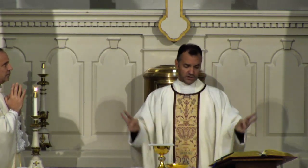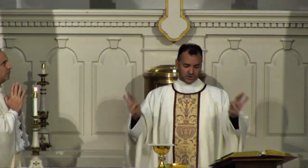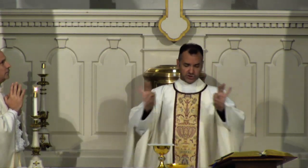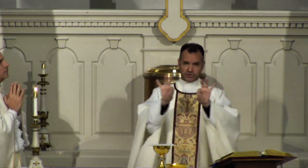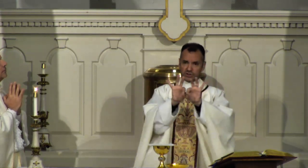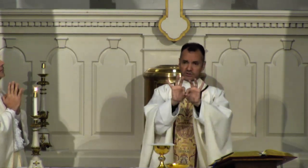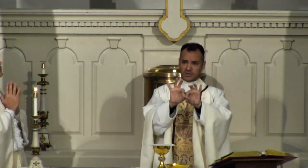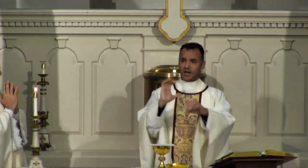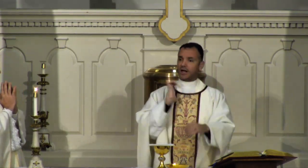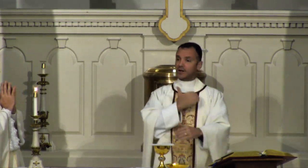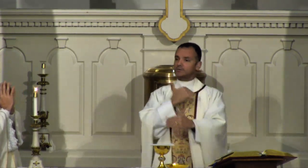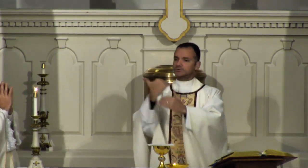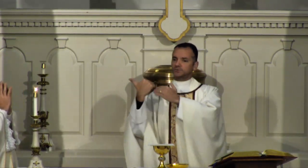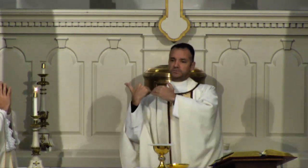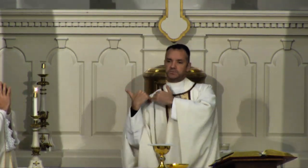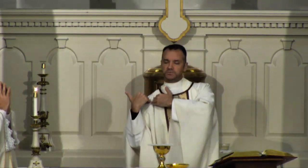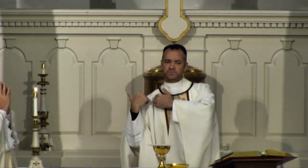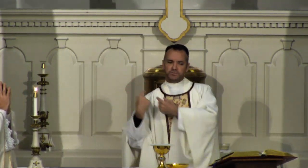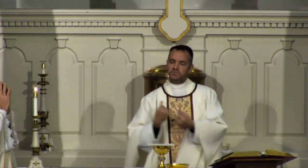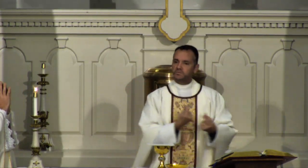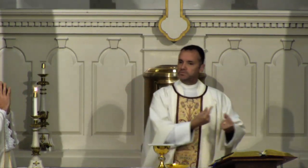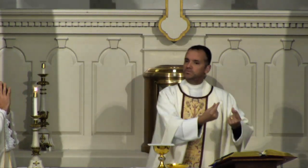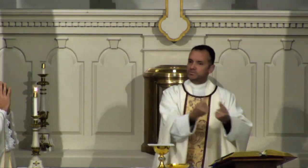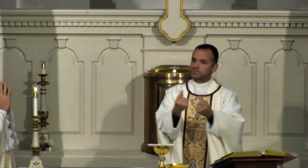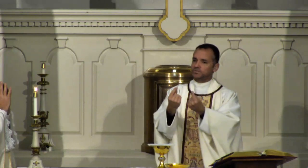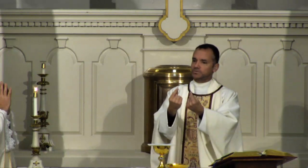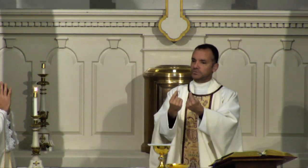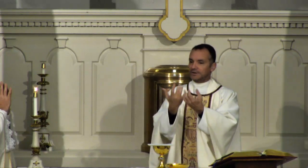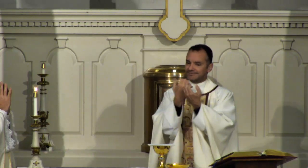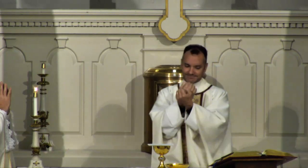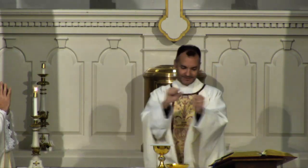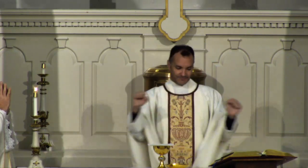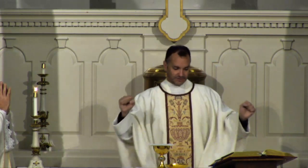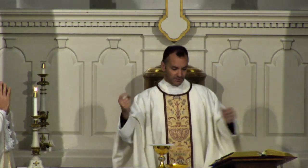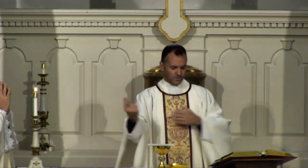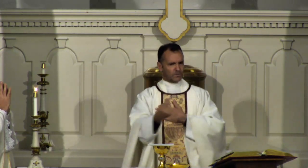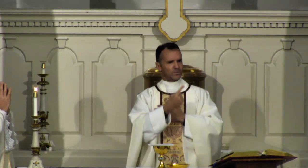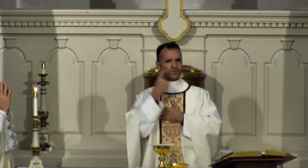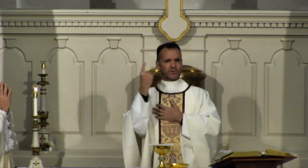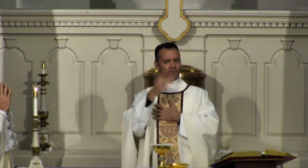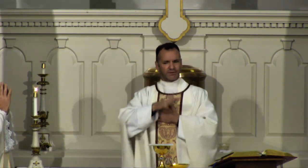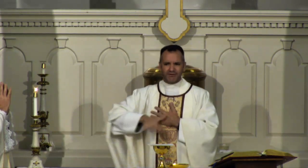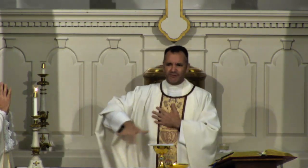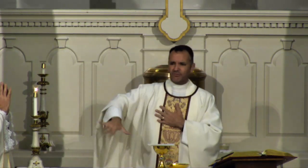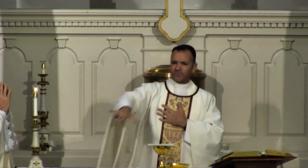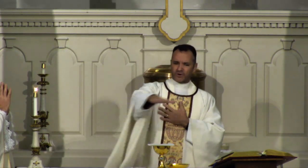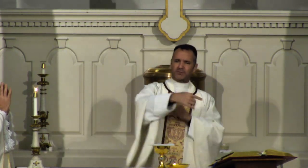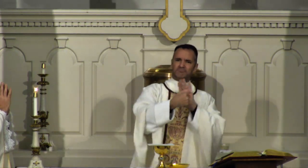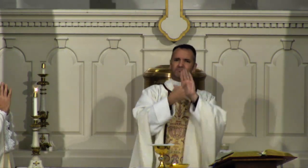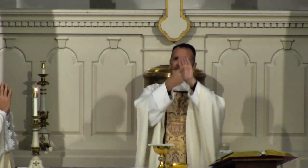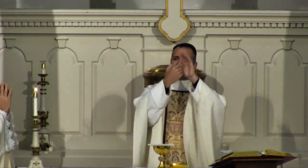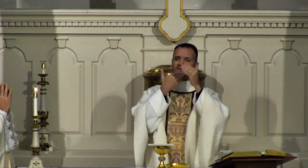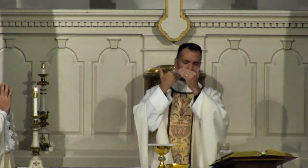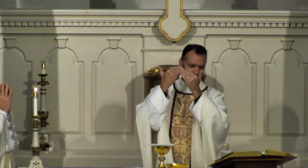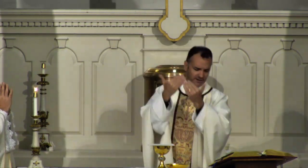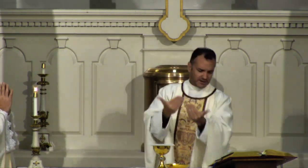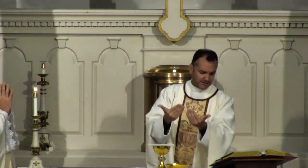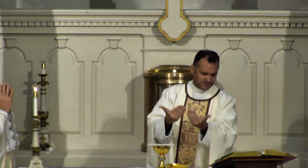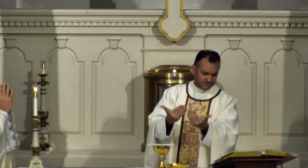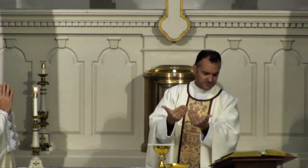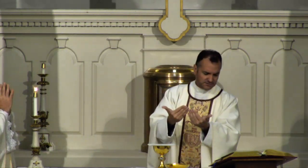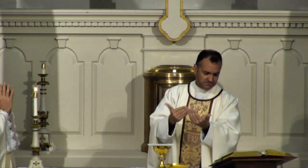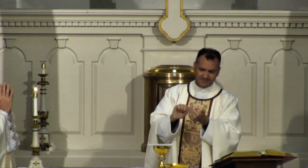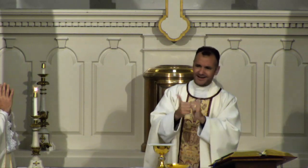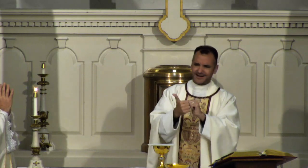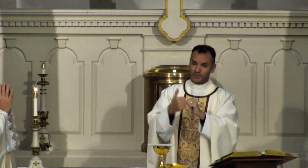It is truly right and just, our duty and our salvation, always and everywhere, to give you thanks, Father most